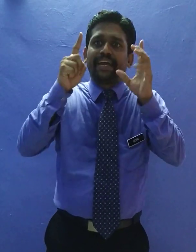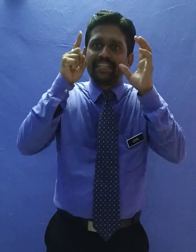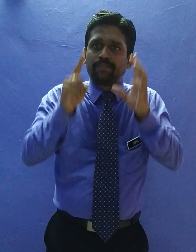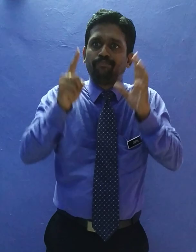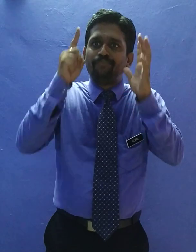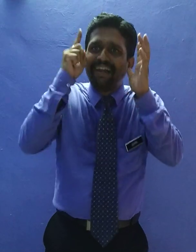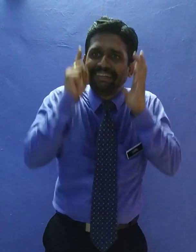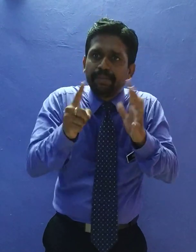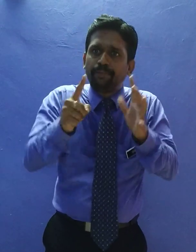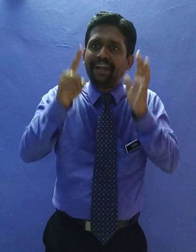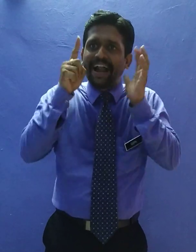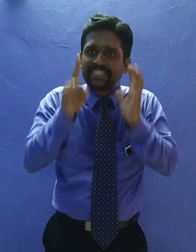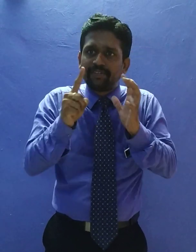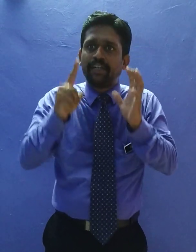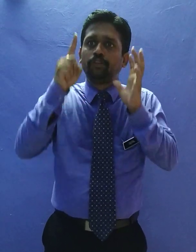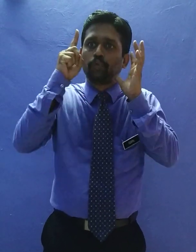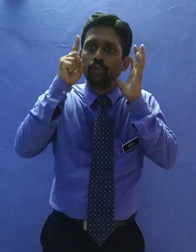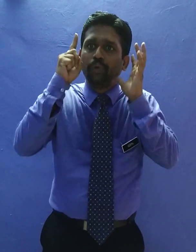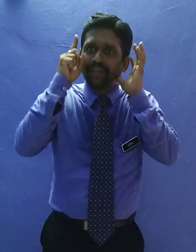has multiple answers to it.